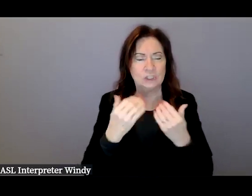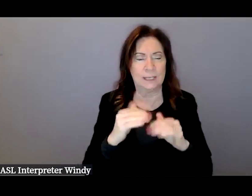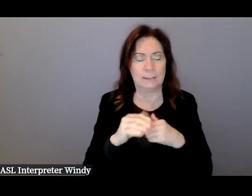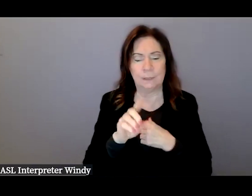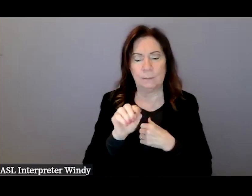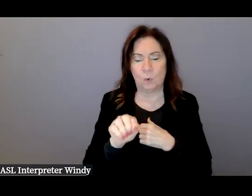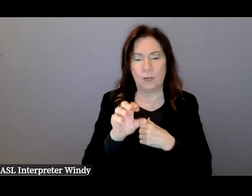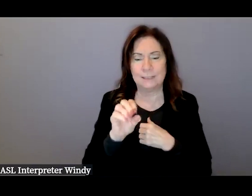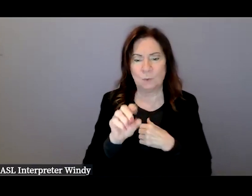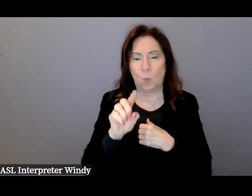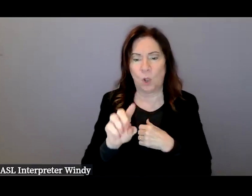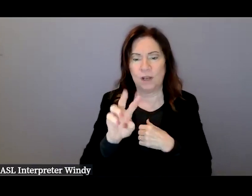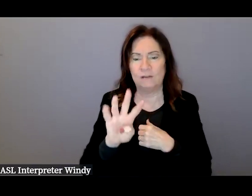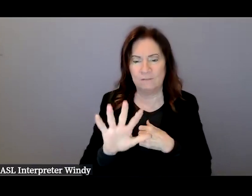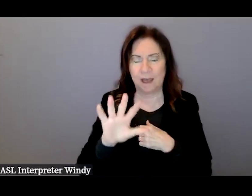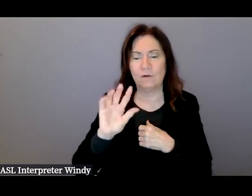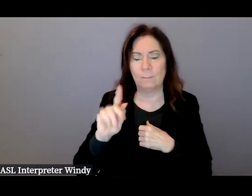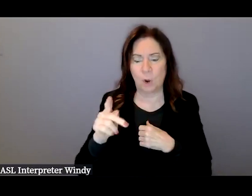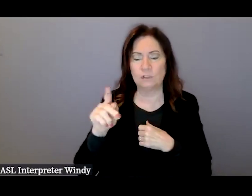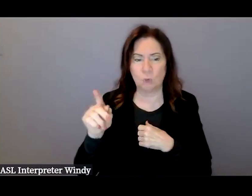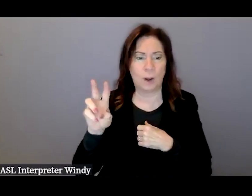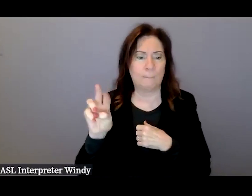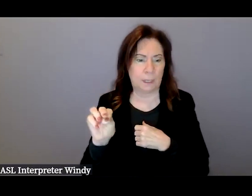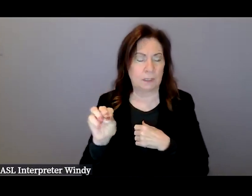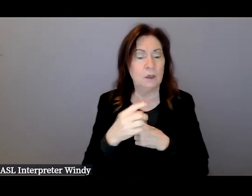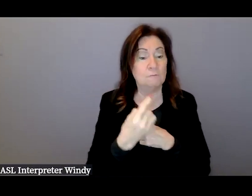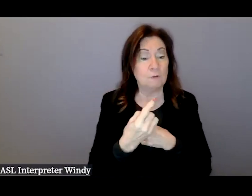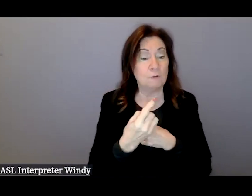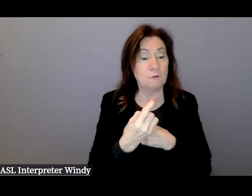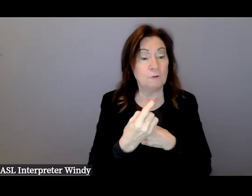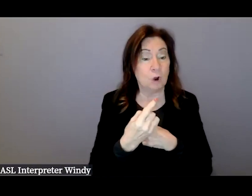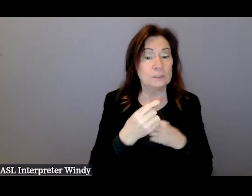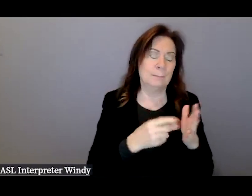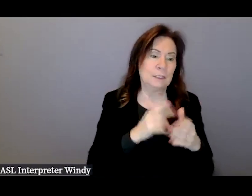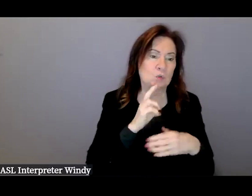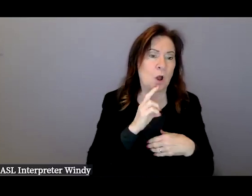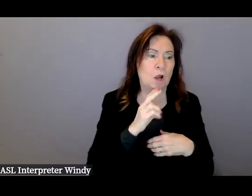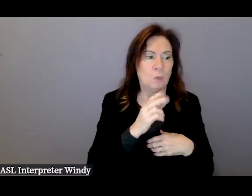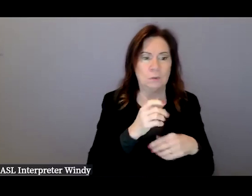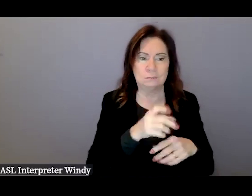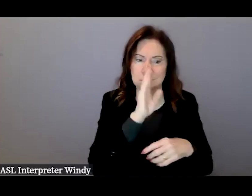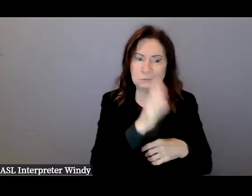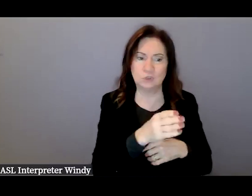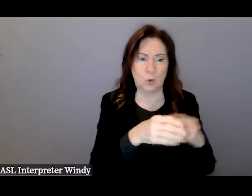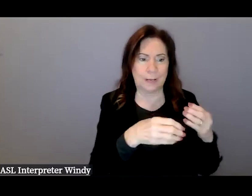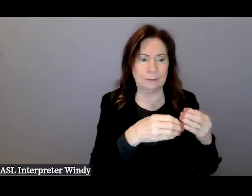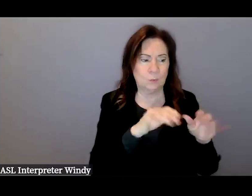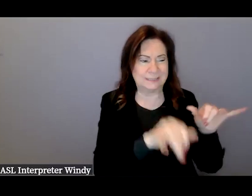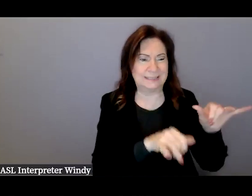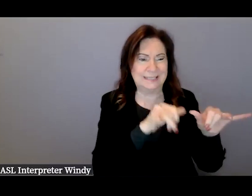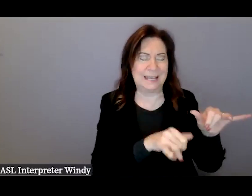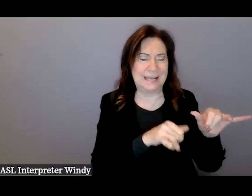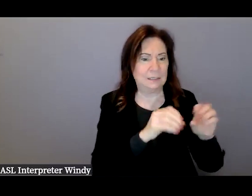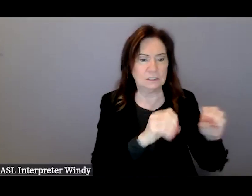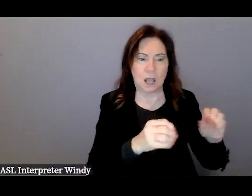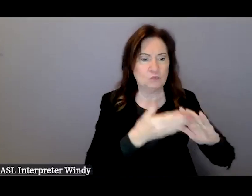0.015 parts per million. Again, first straw means water was collected straight from the faucet after sitting dormant for a minimum